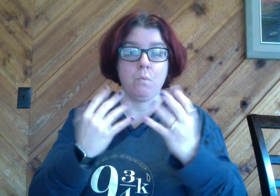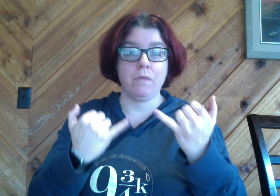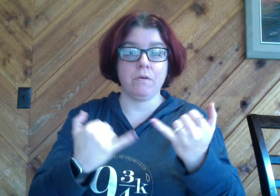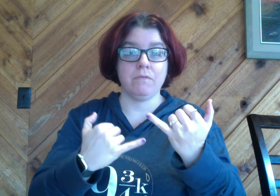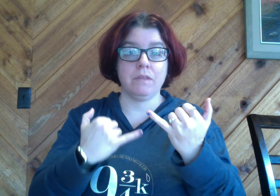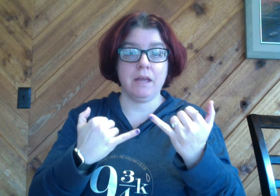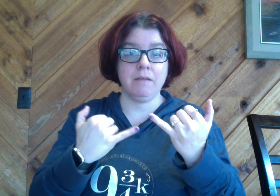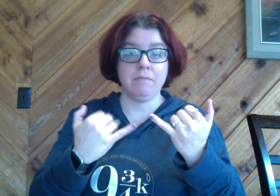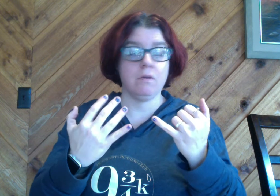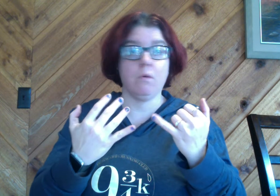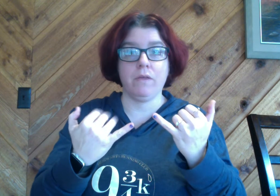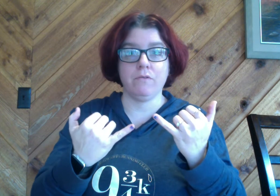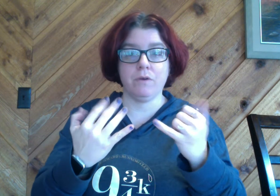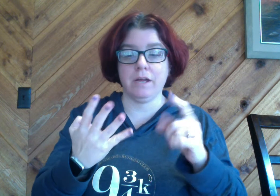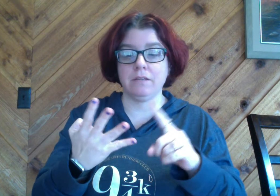weather of the day, or weather forecast,